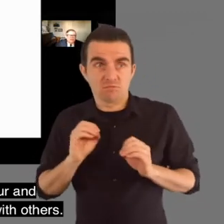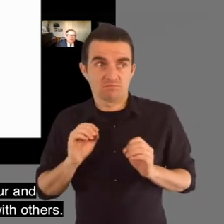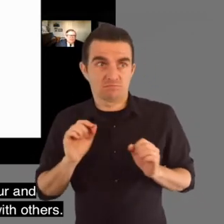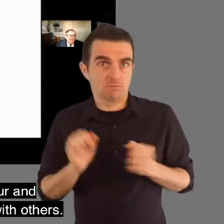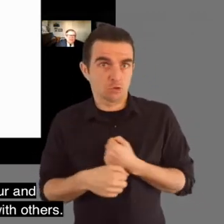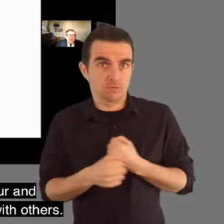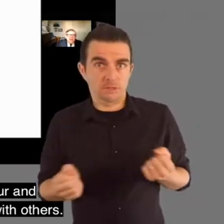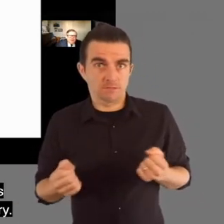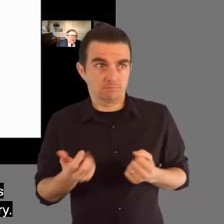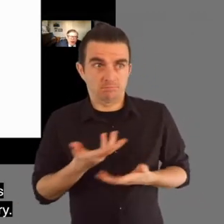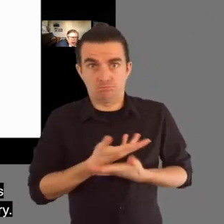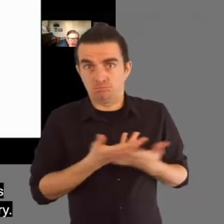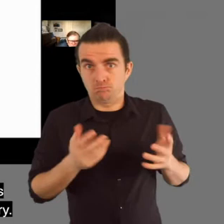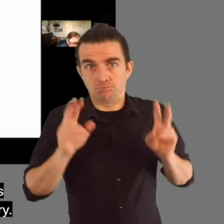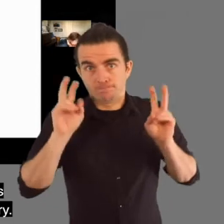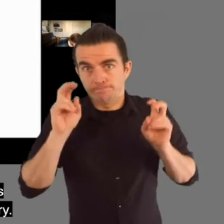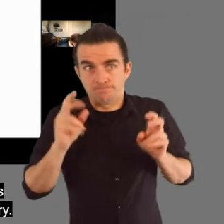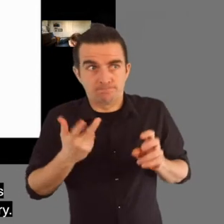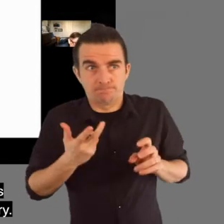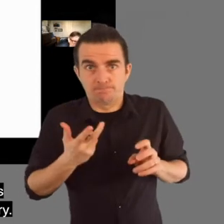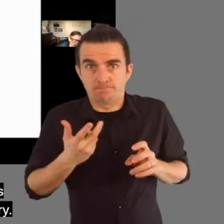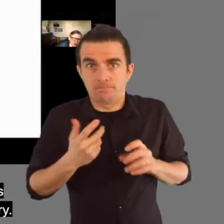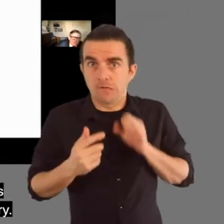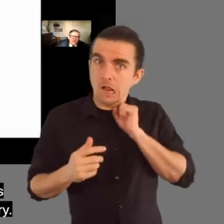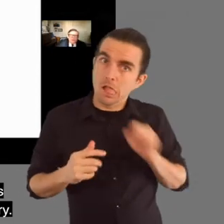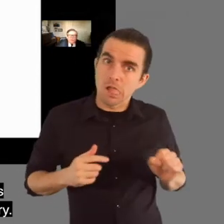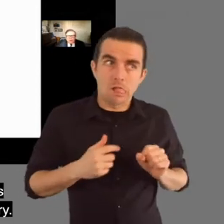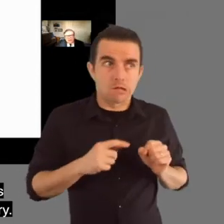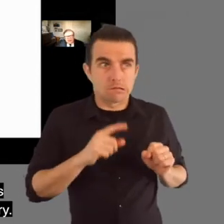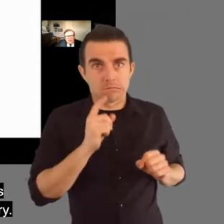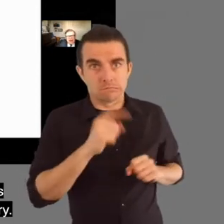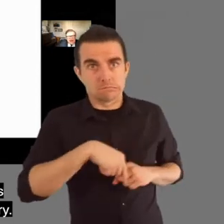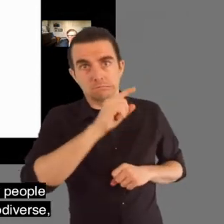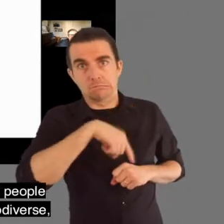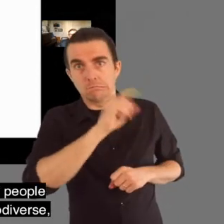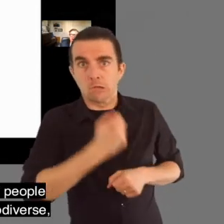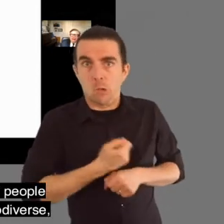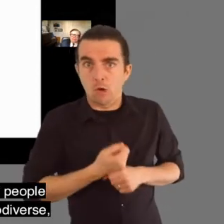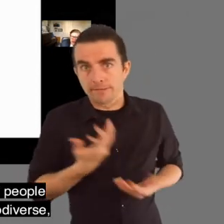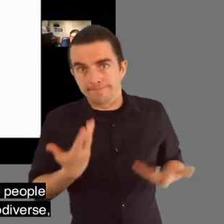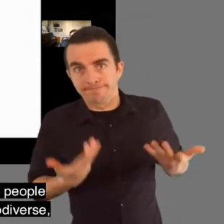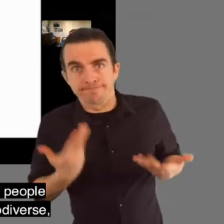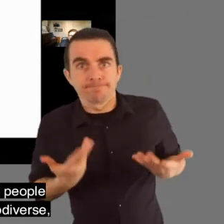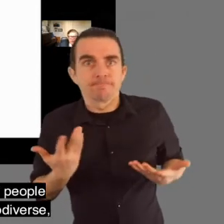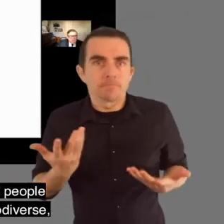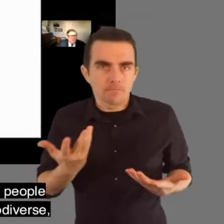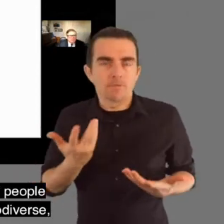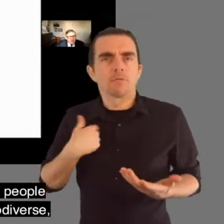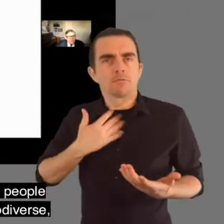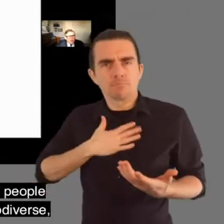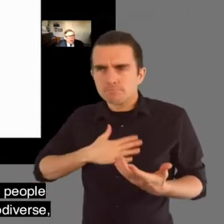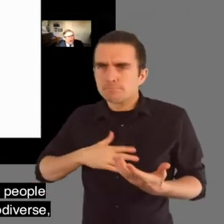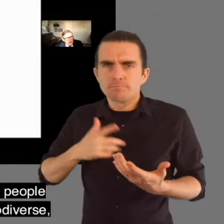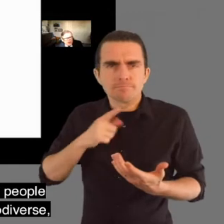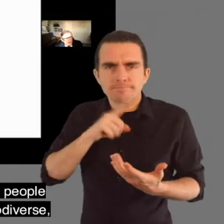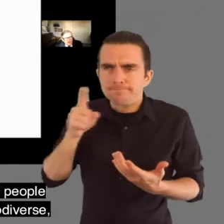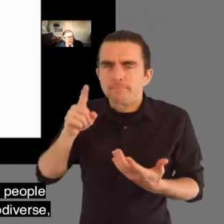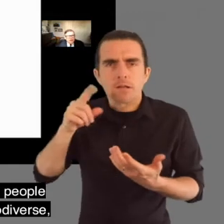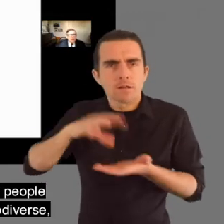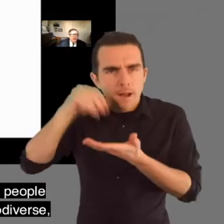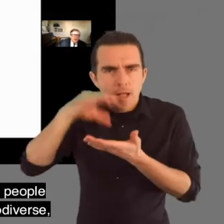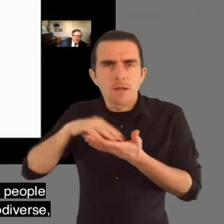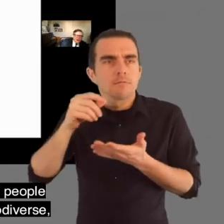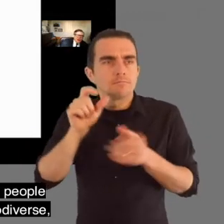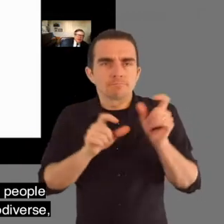with others. If not, we leave ourselves open to modern day slavery, and there are plenty of examples of people with learning